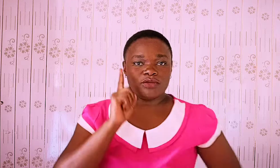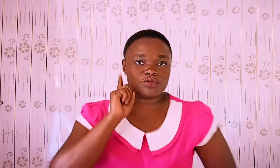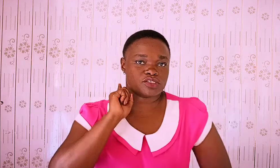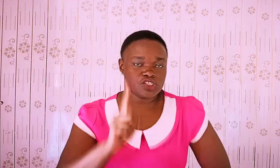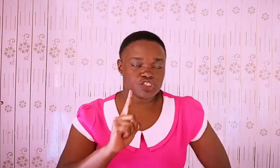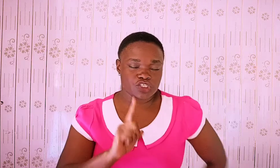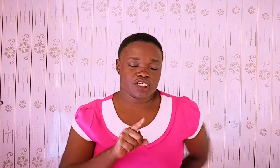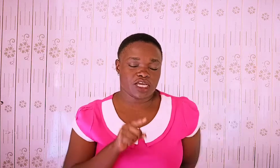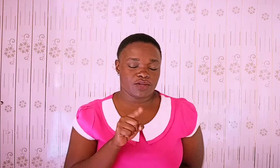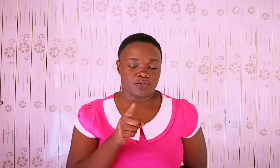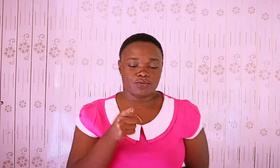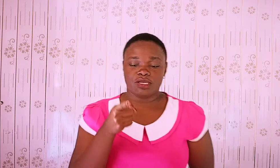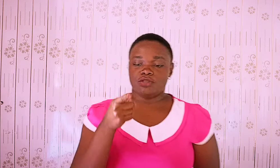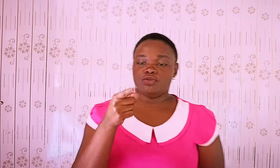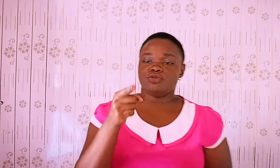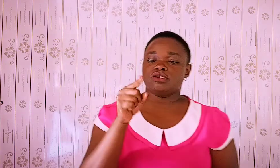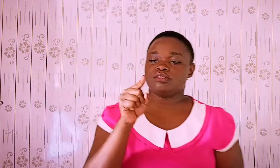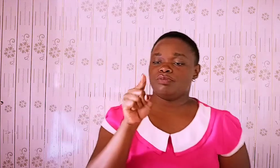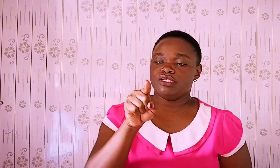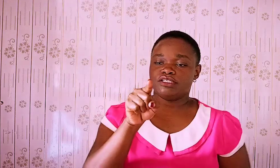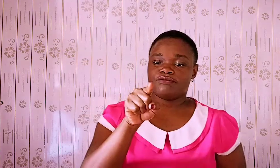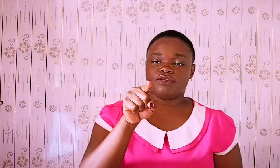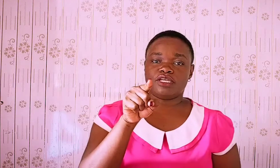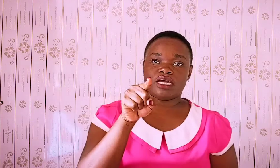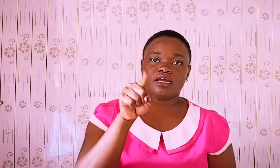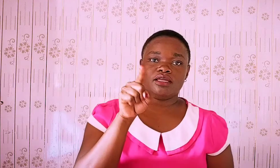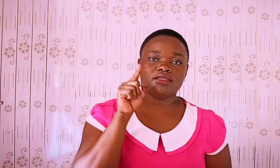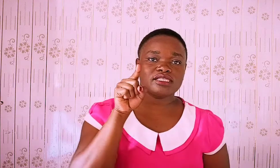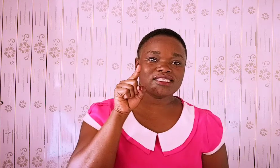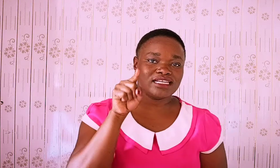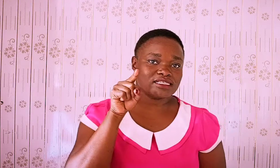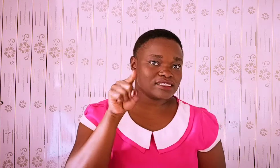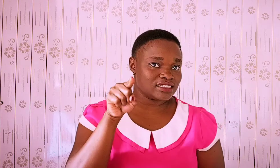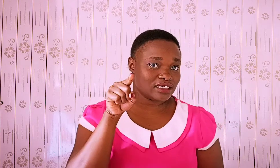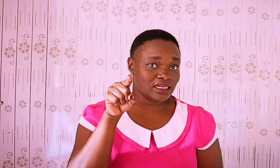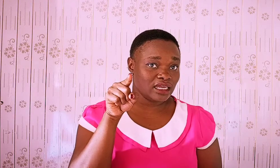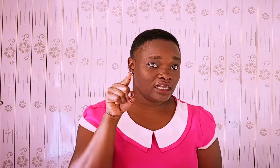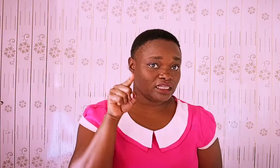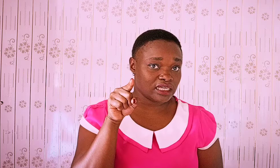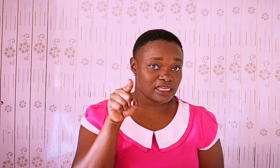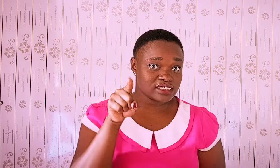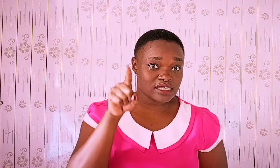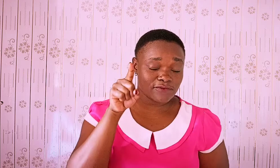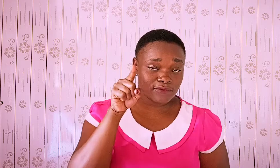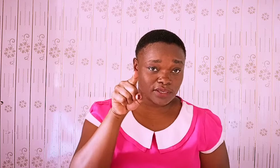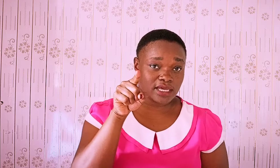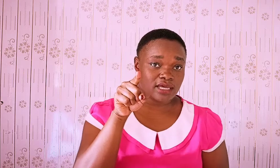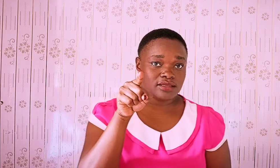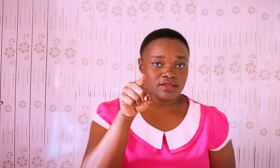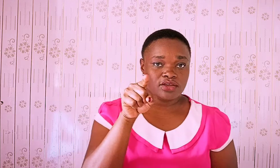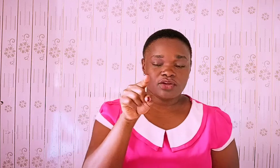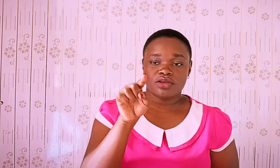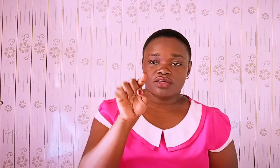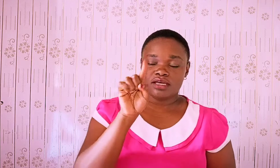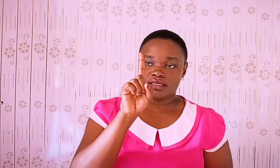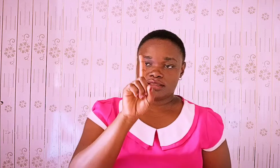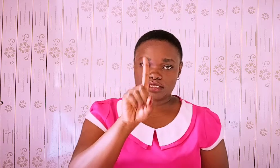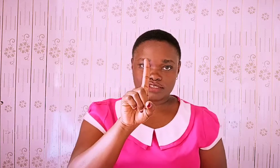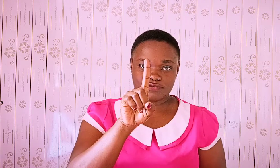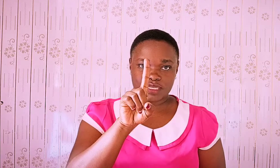was teaching, I used pointing finger. This is an extended index finger. This finger,